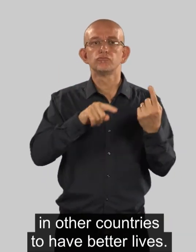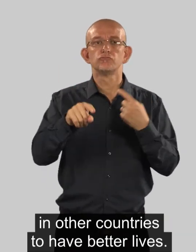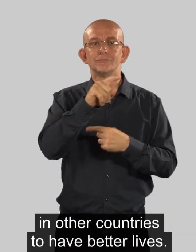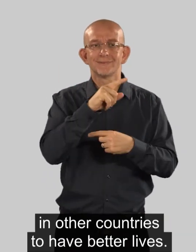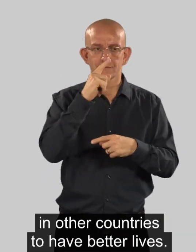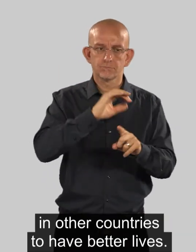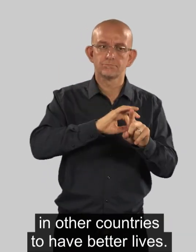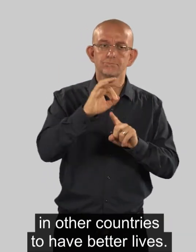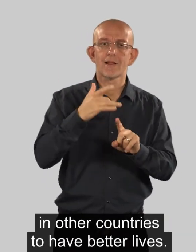lives.